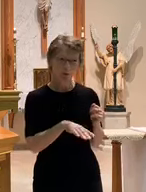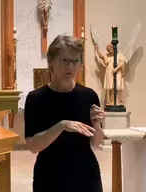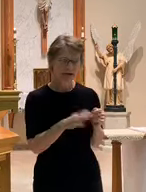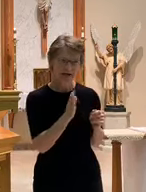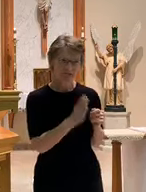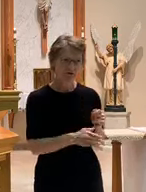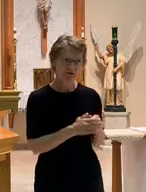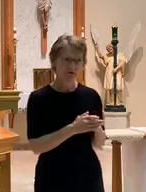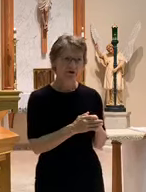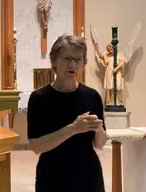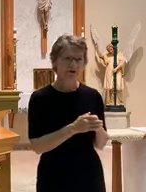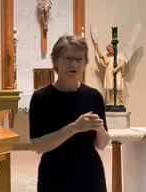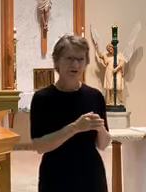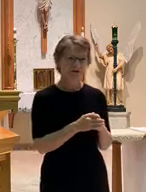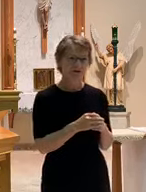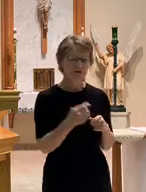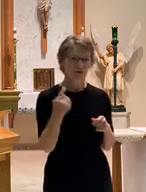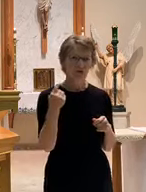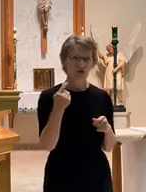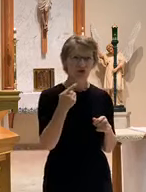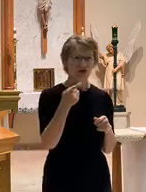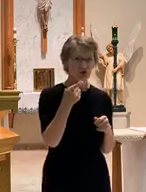his holy people.